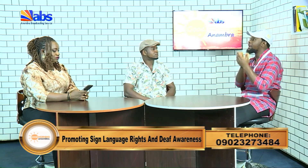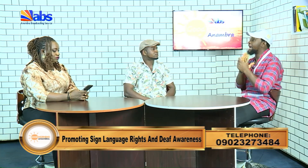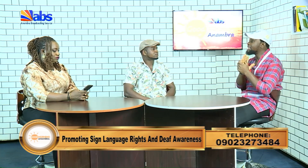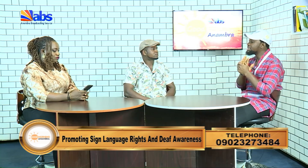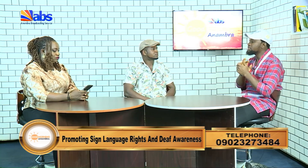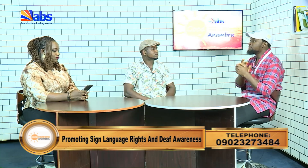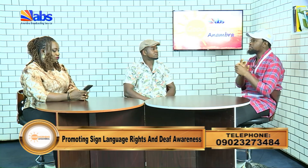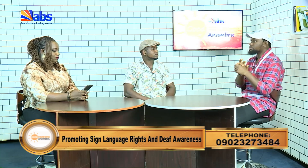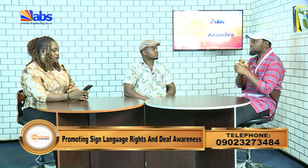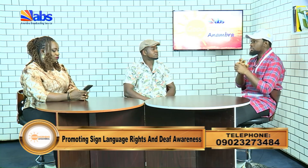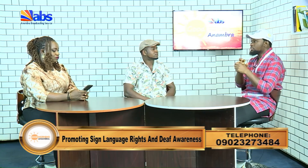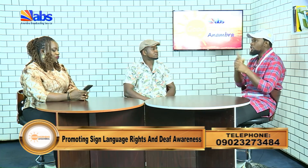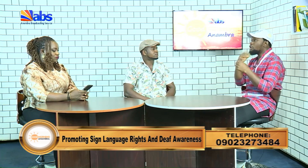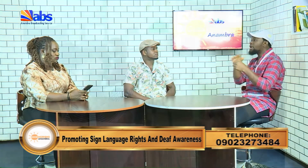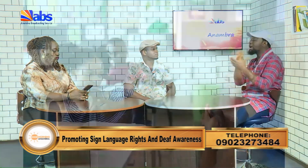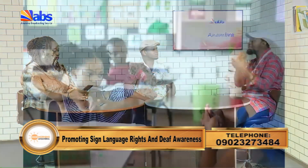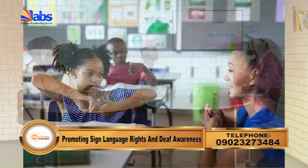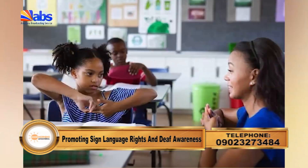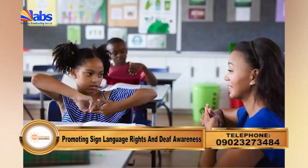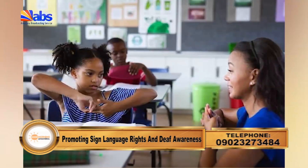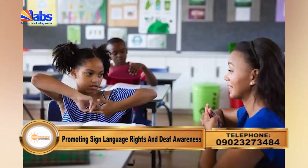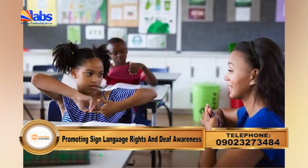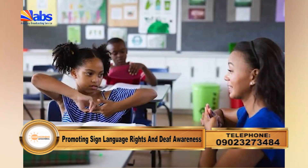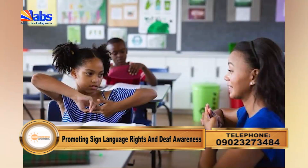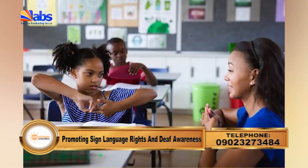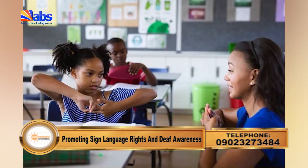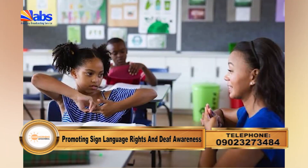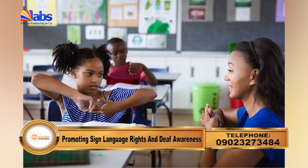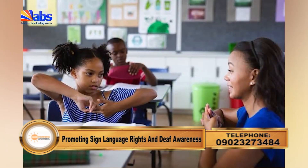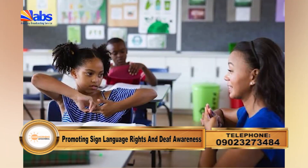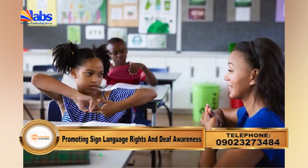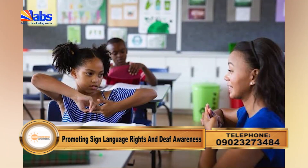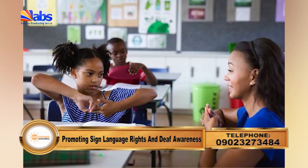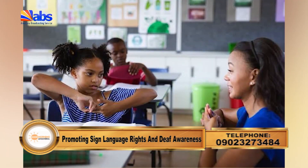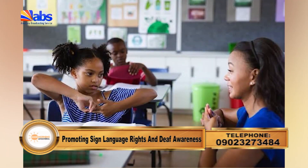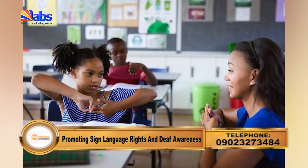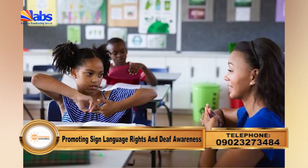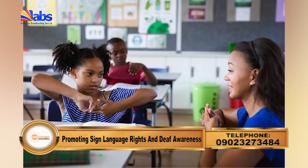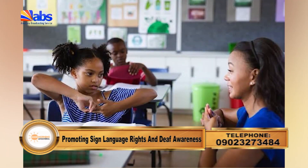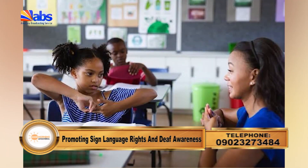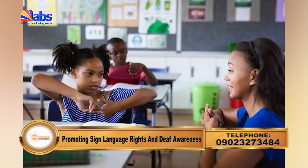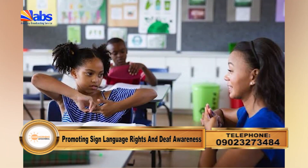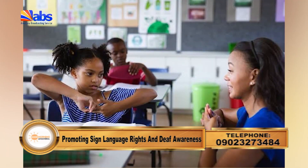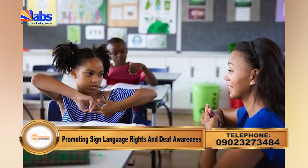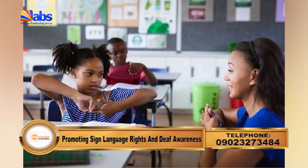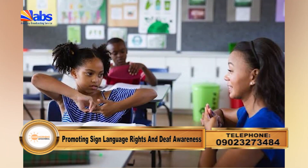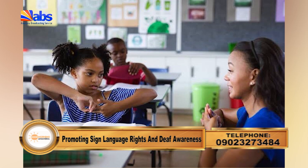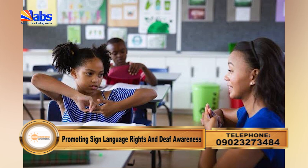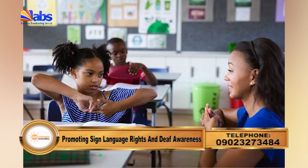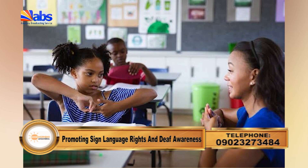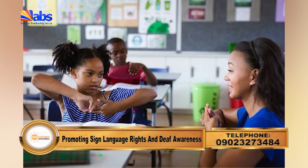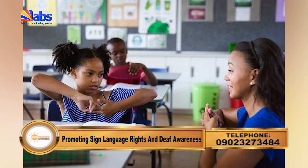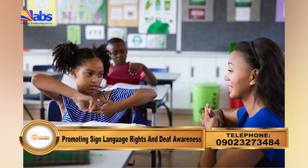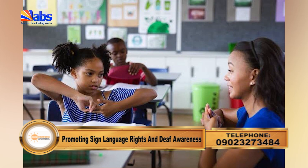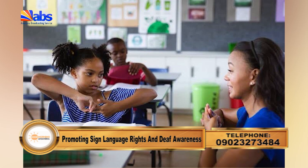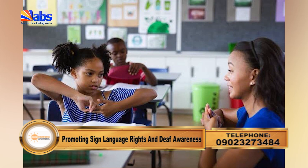her rights, at home, denied of everything. So they now decided to now know what to do, because they thought that